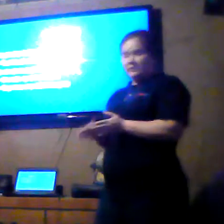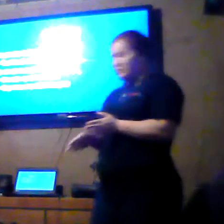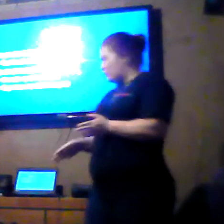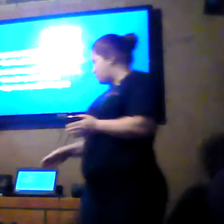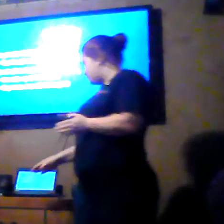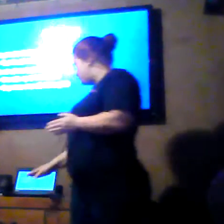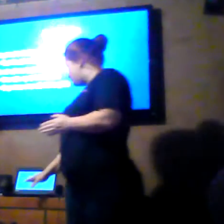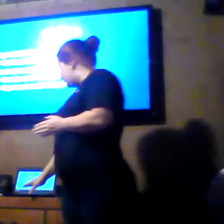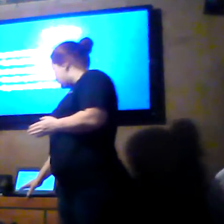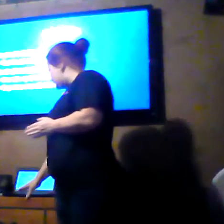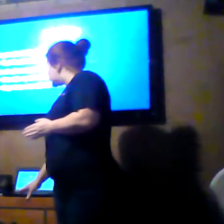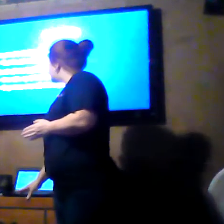culture.